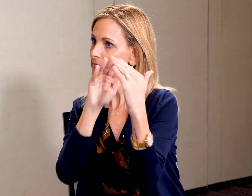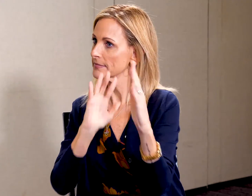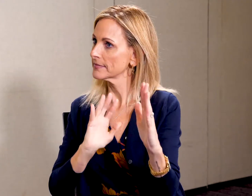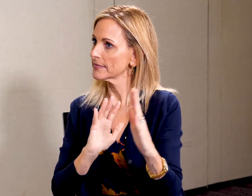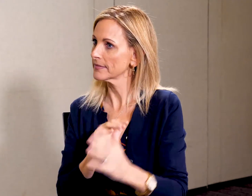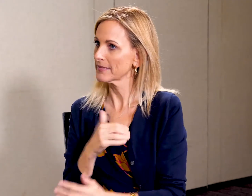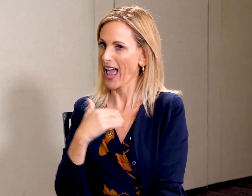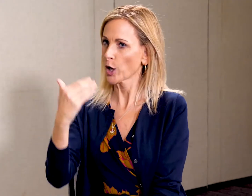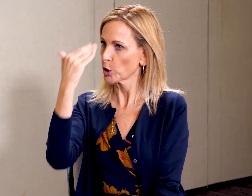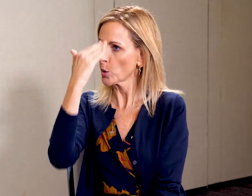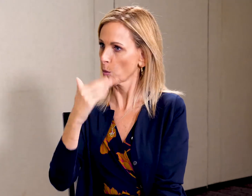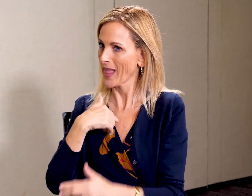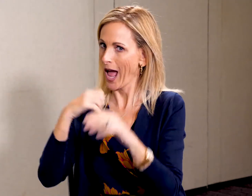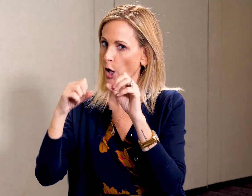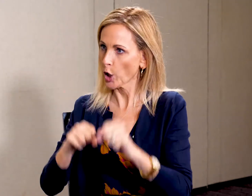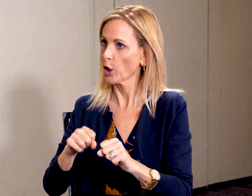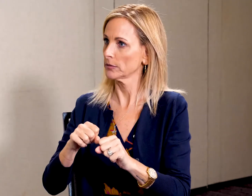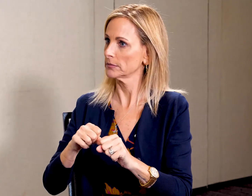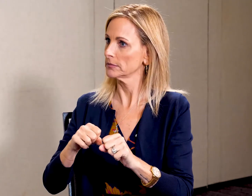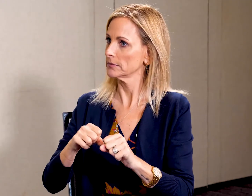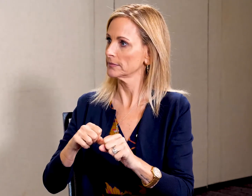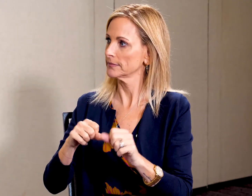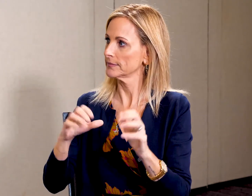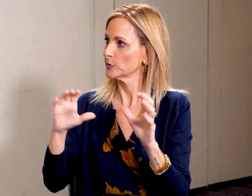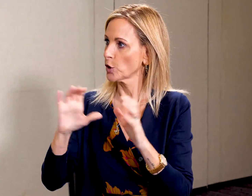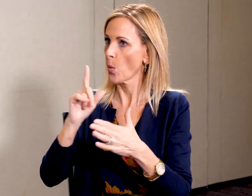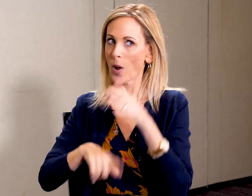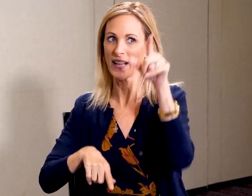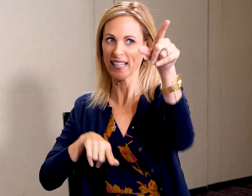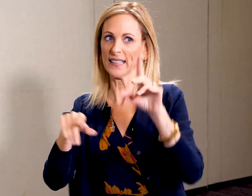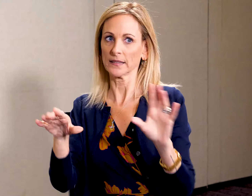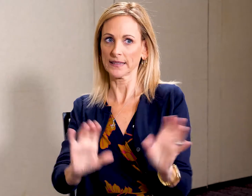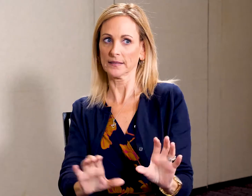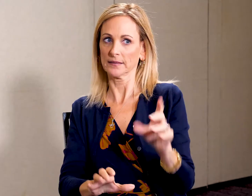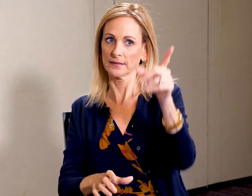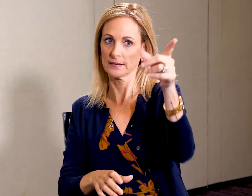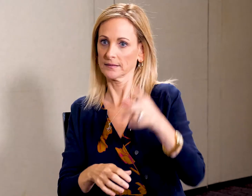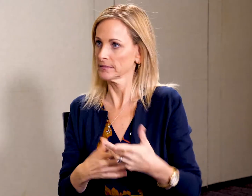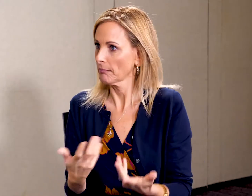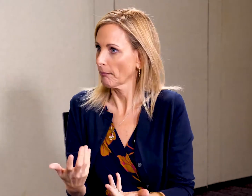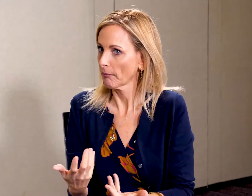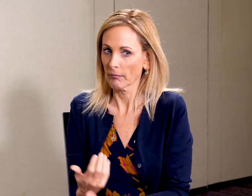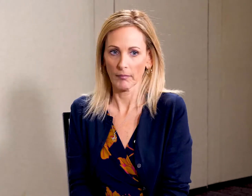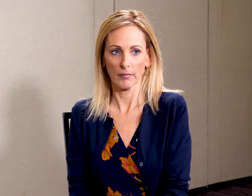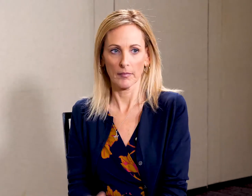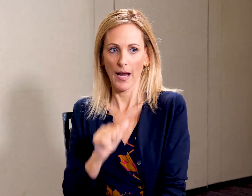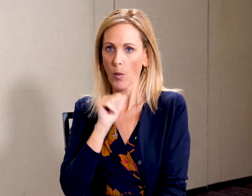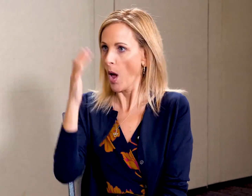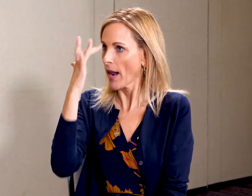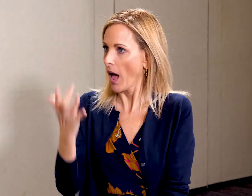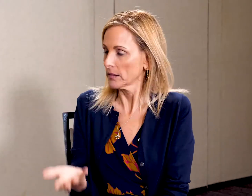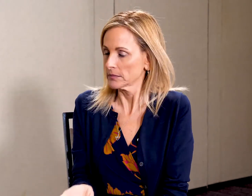you." I knew that I could do what he did. Why